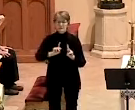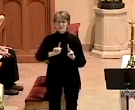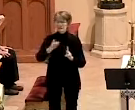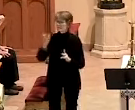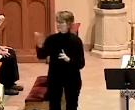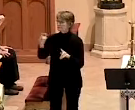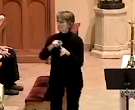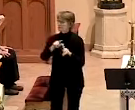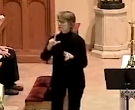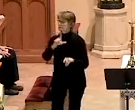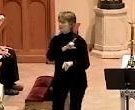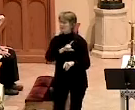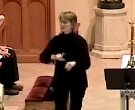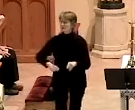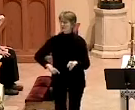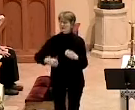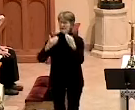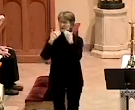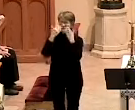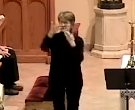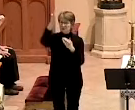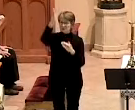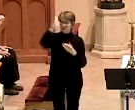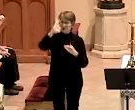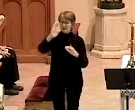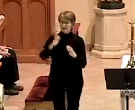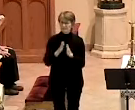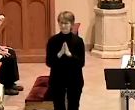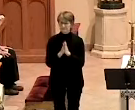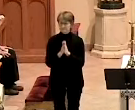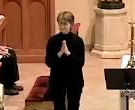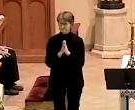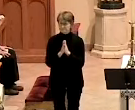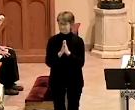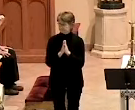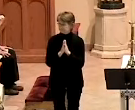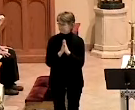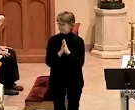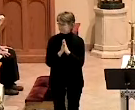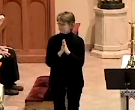The word of the Lord. Thanks be to God.